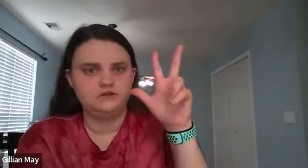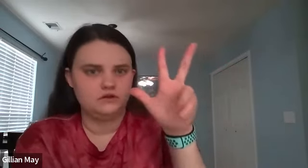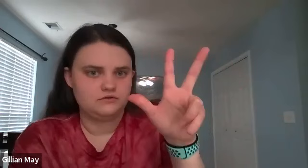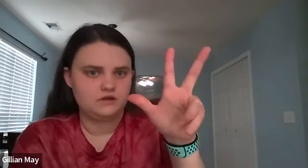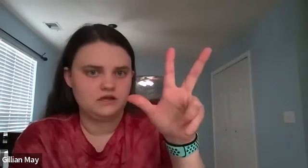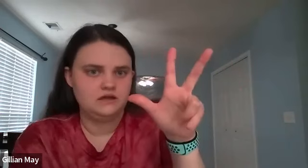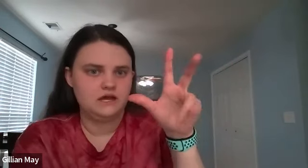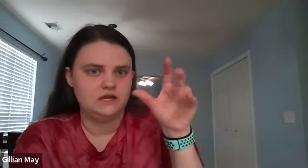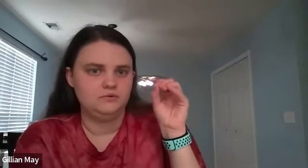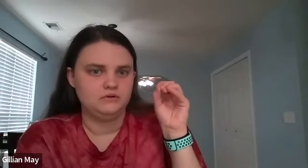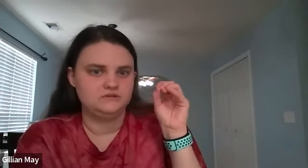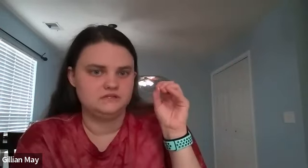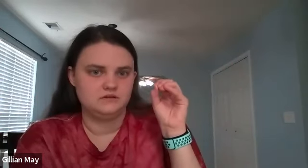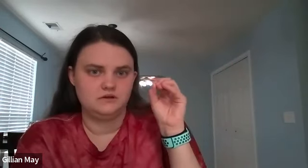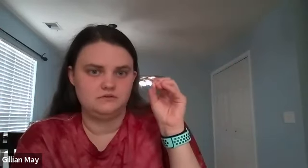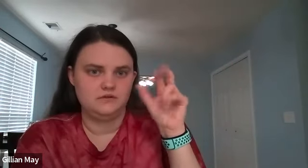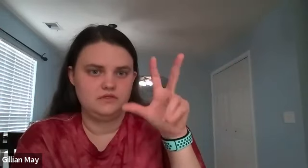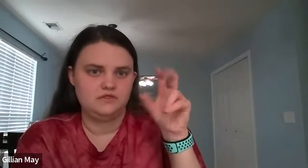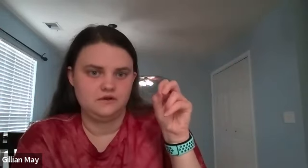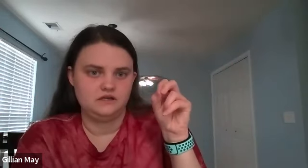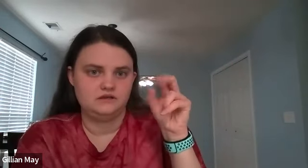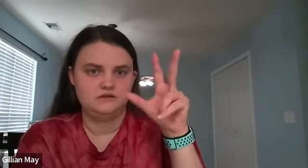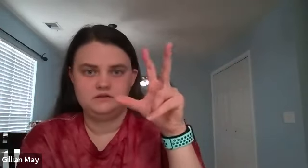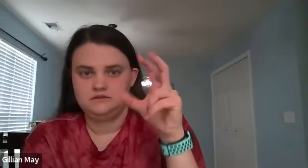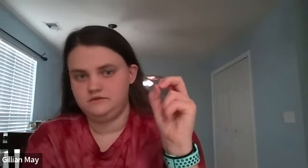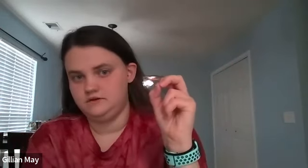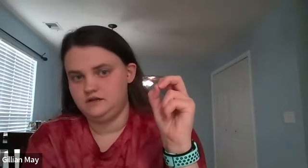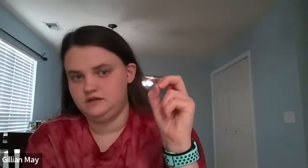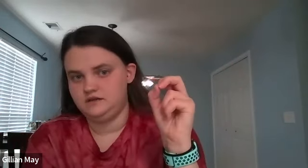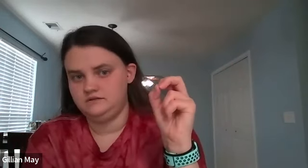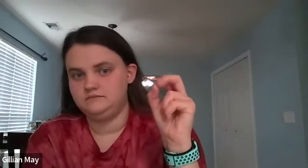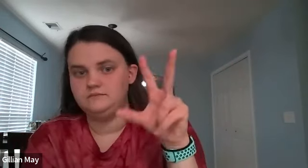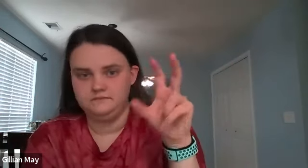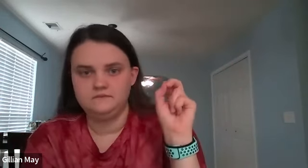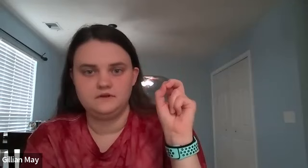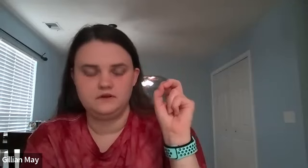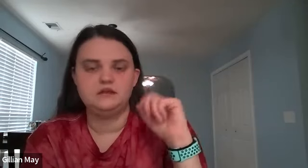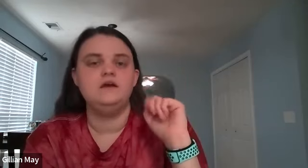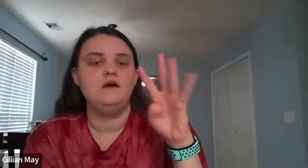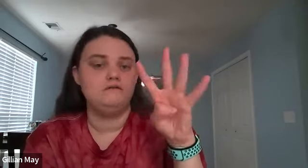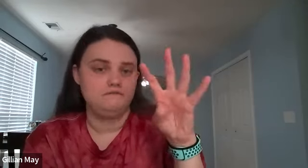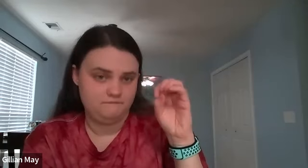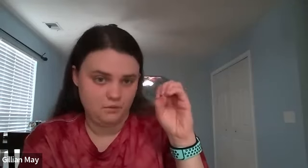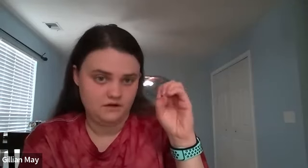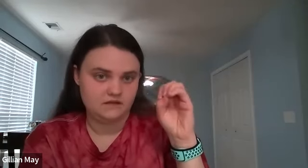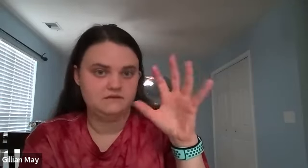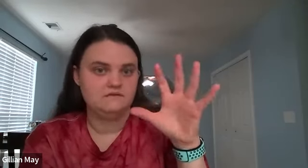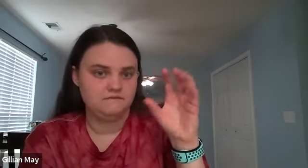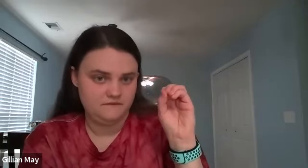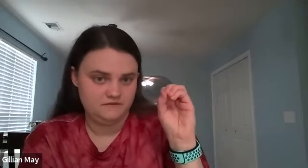go 3 and you pull into a 0. 30, 30, 30, 40,